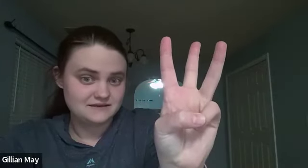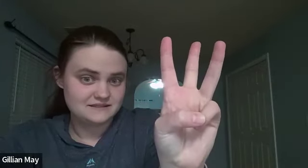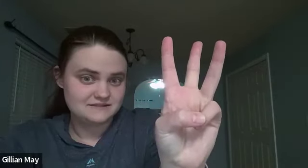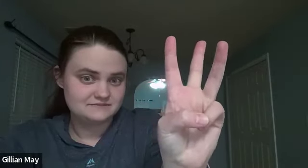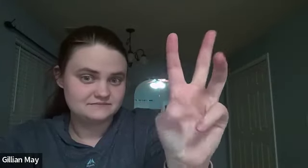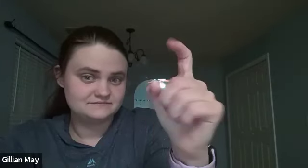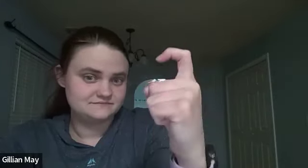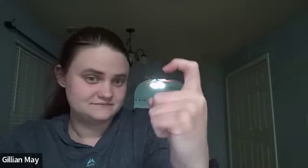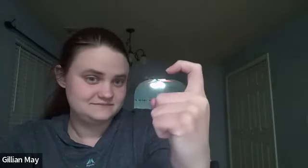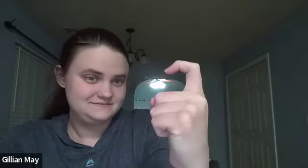X.